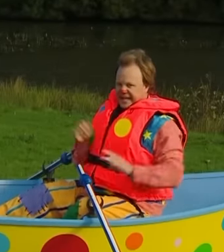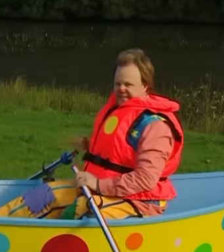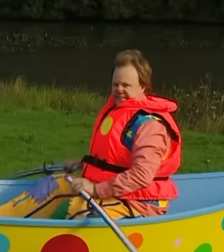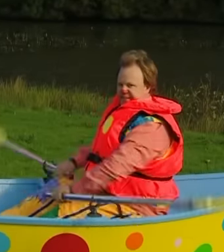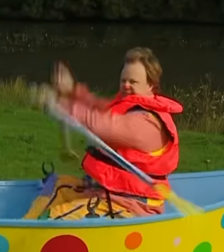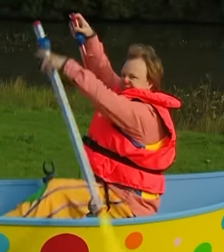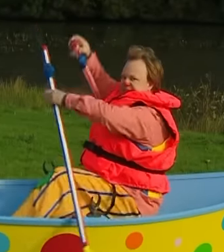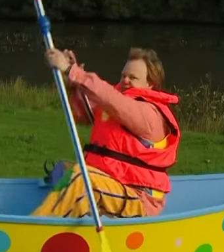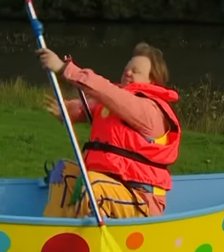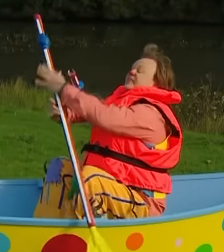Wait.